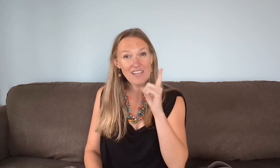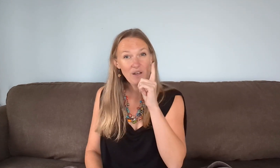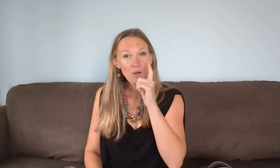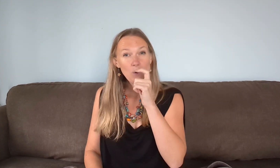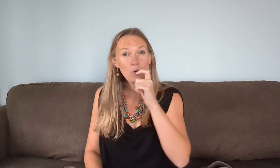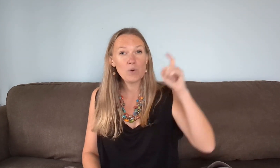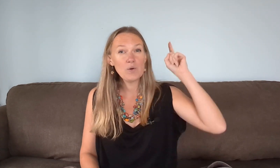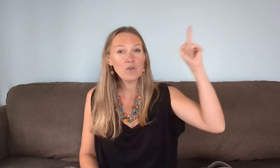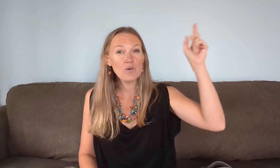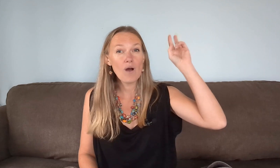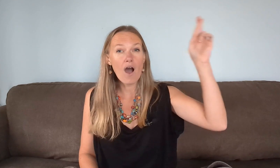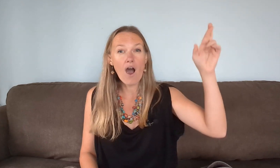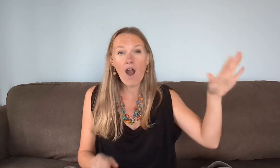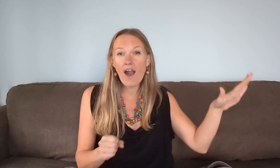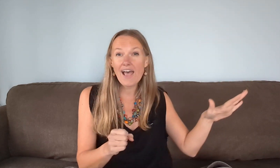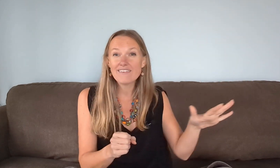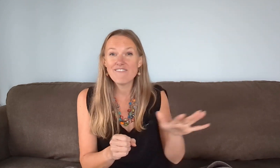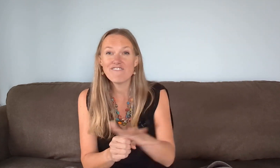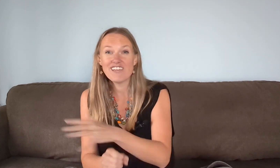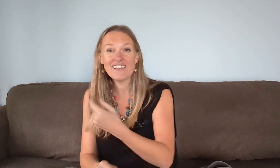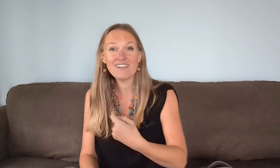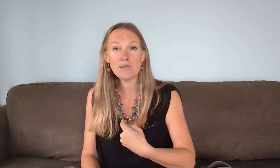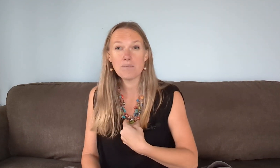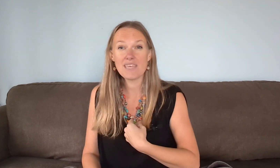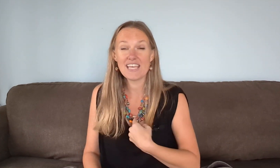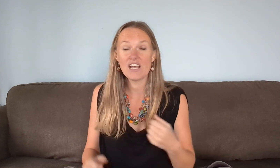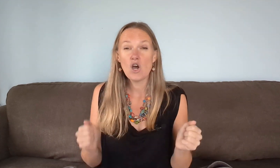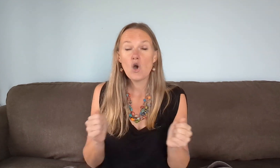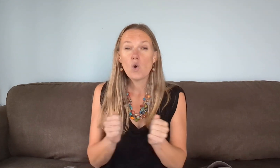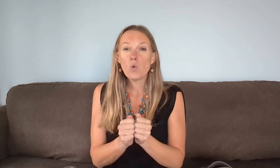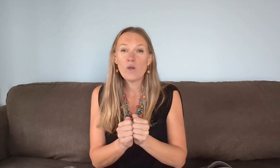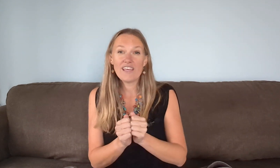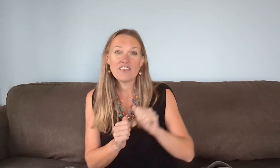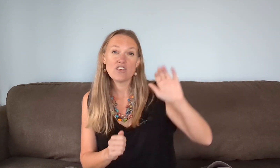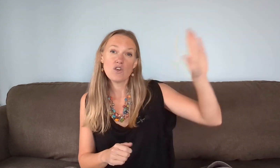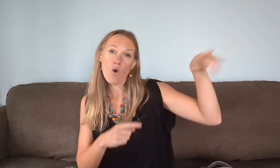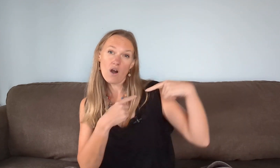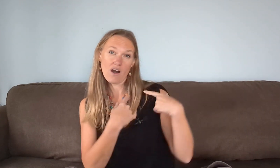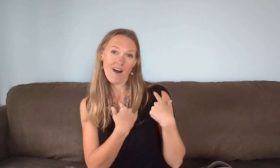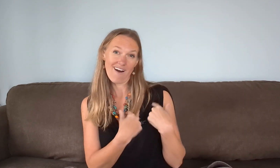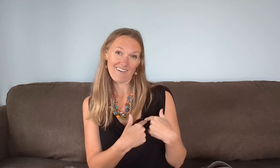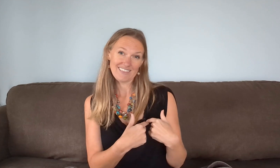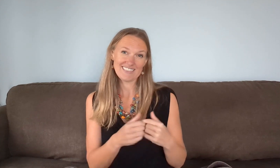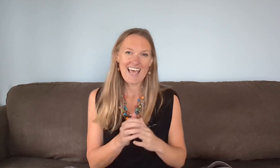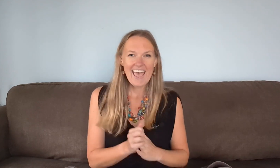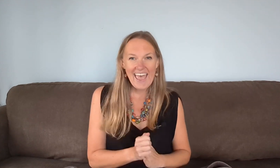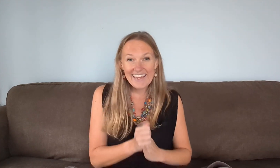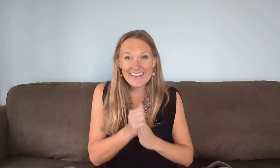me who you are, and fill me with your heart